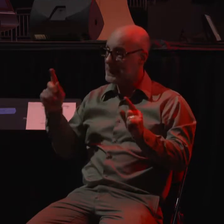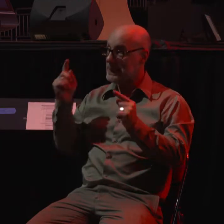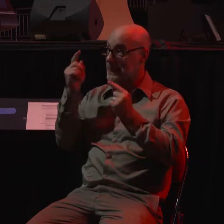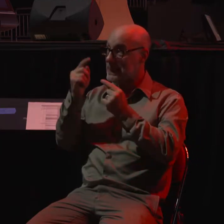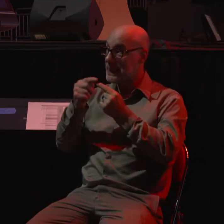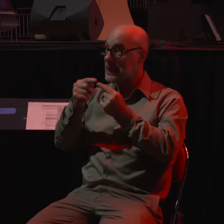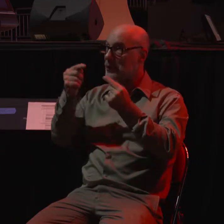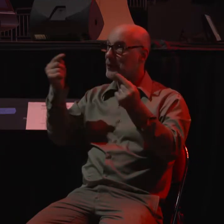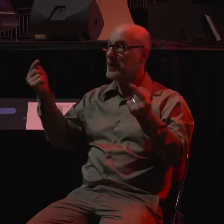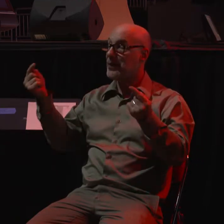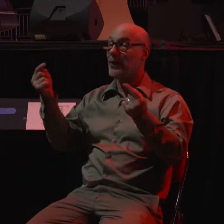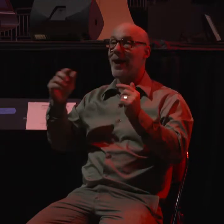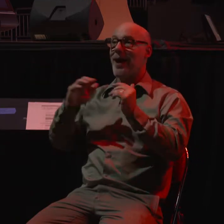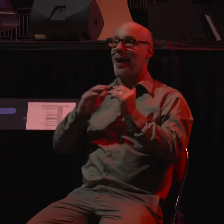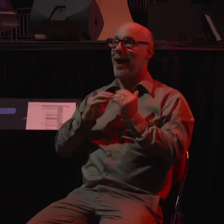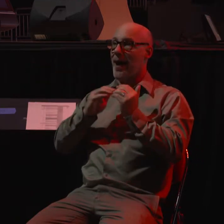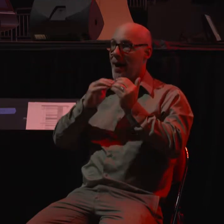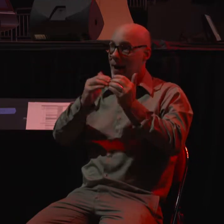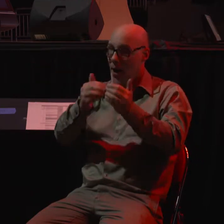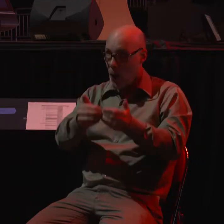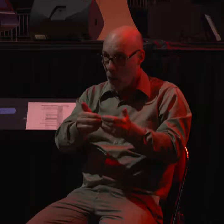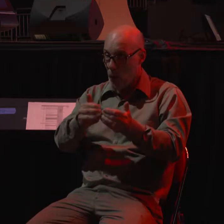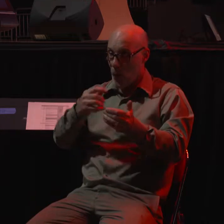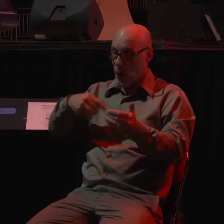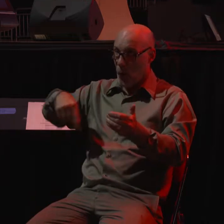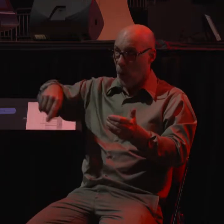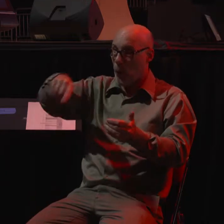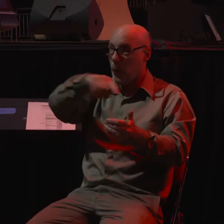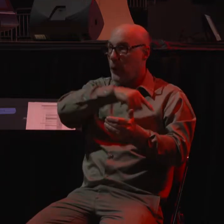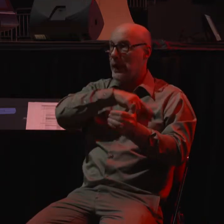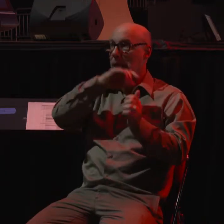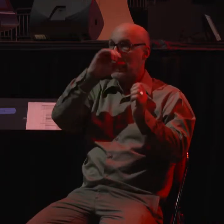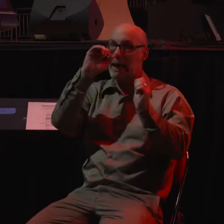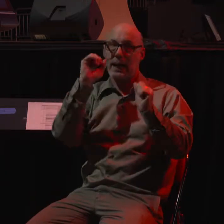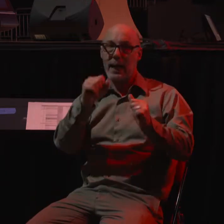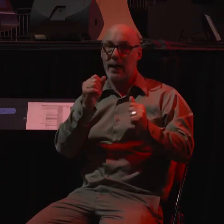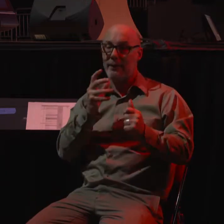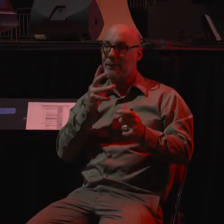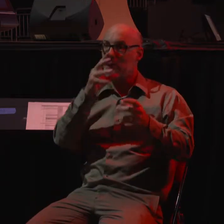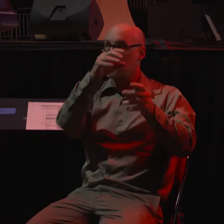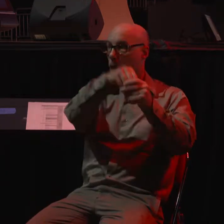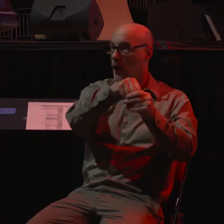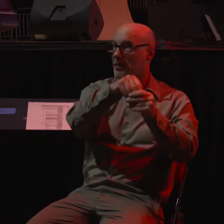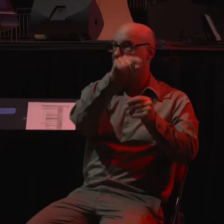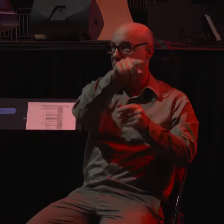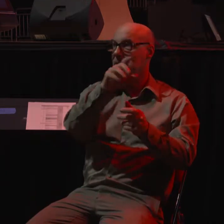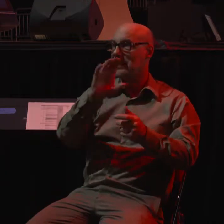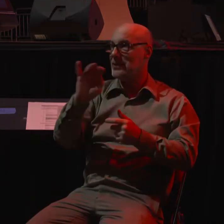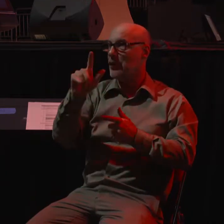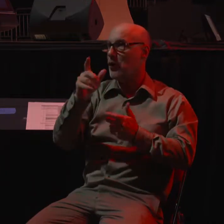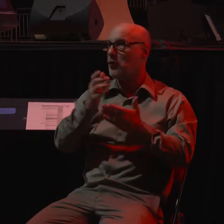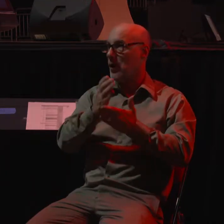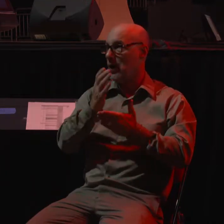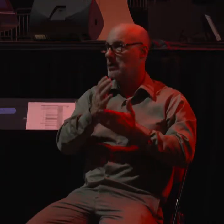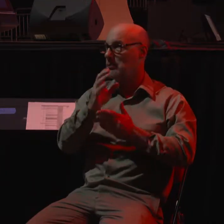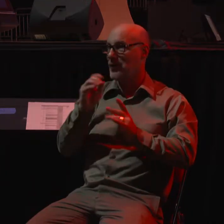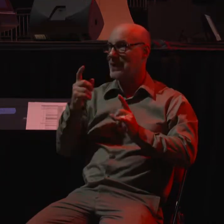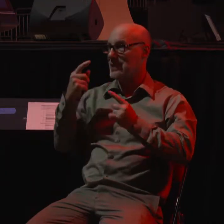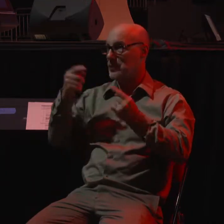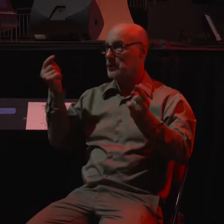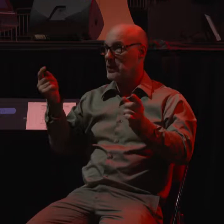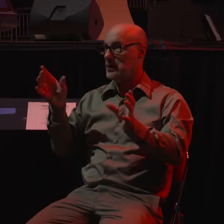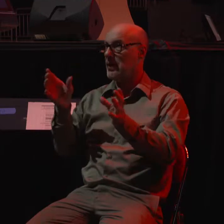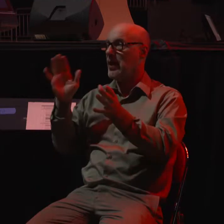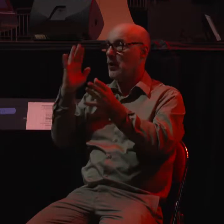disagreement about how institutionally to engage with the civil rights movement. Not